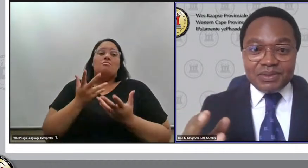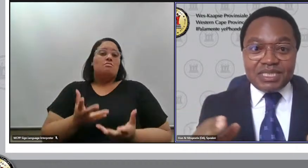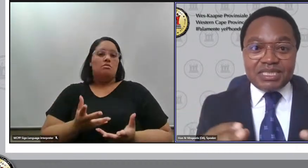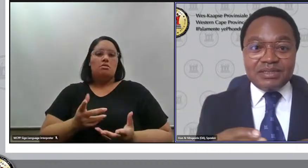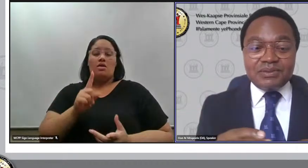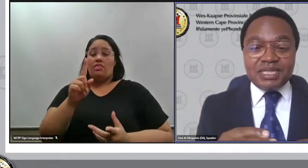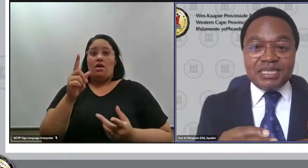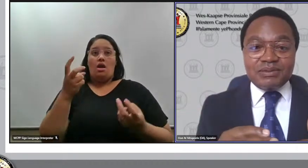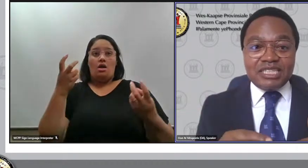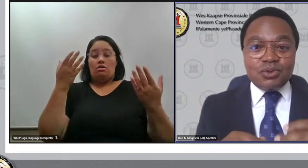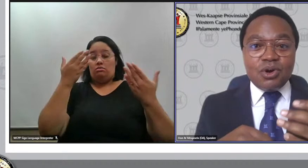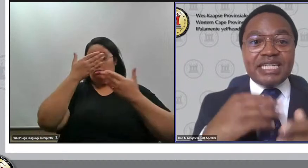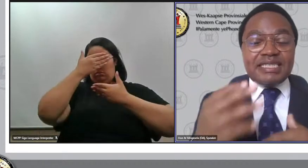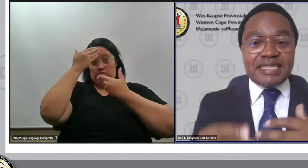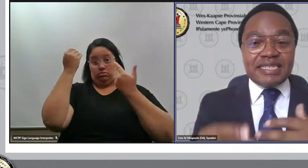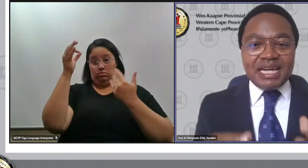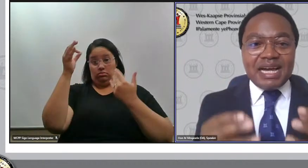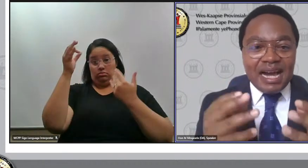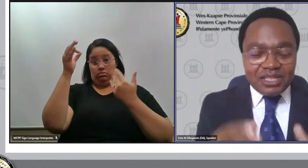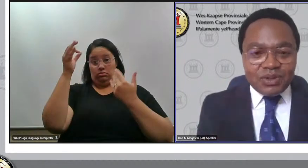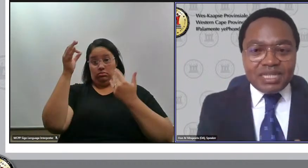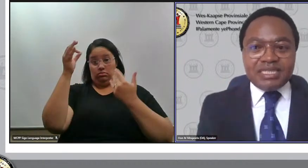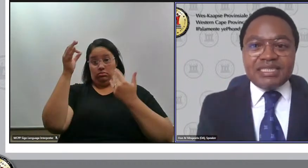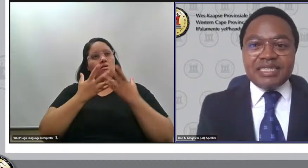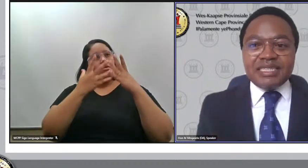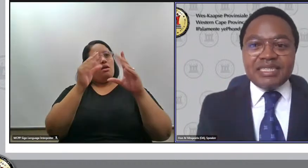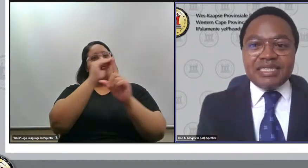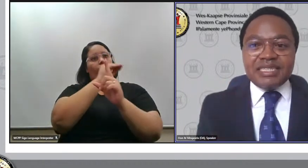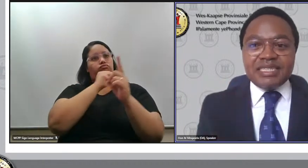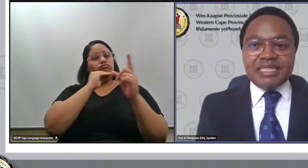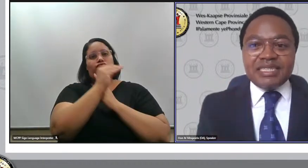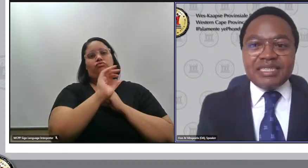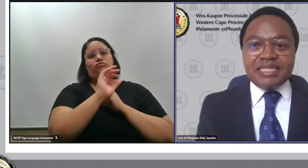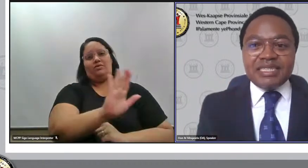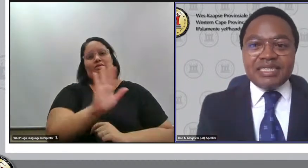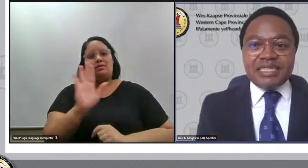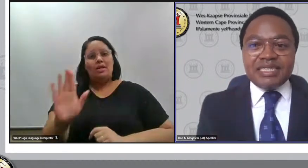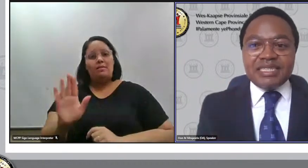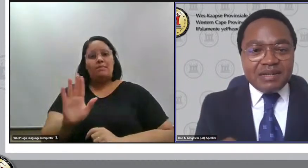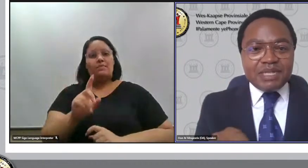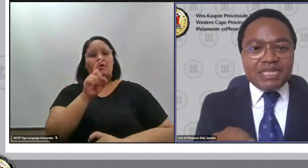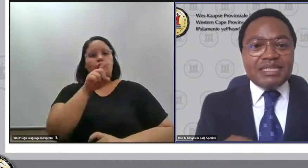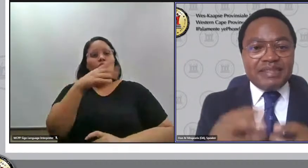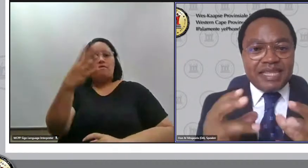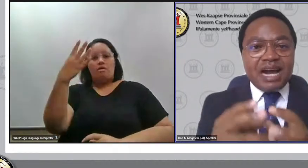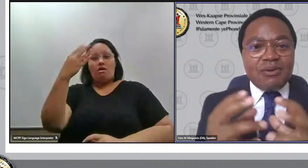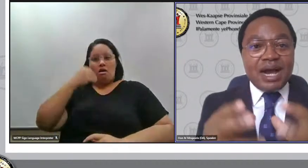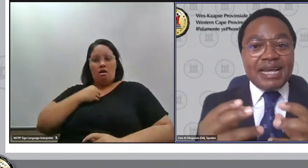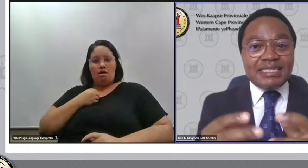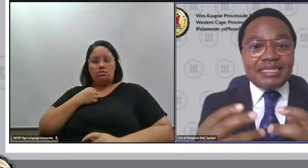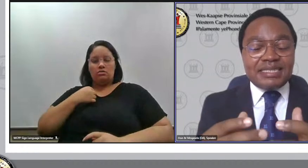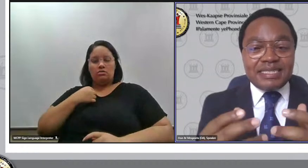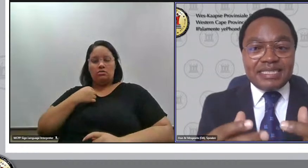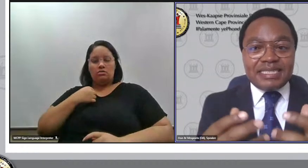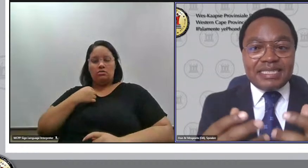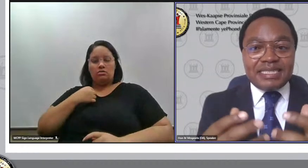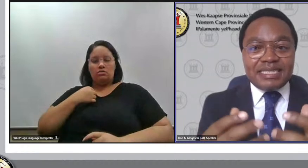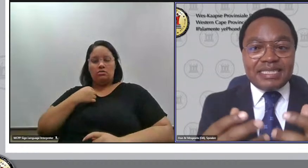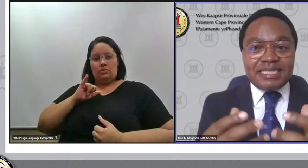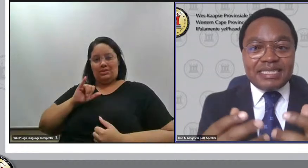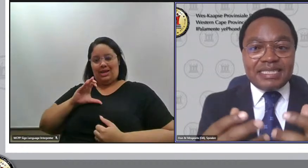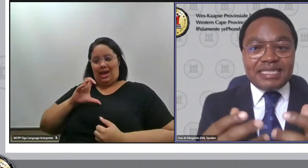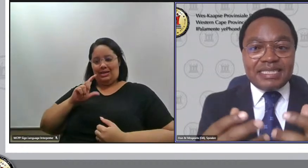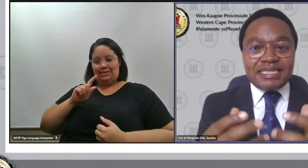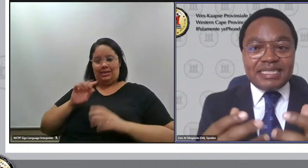dark. We had to orientate them. Actually, they should have asked this parliament and our ICT